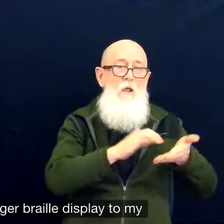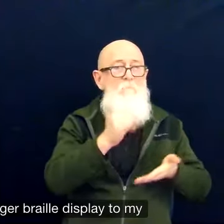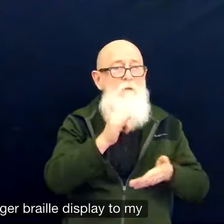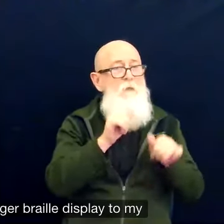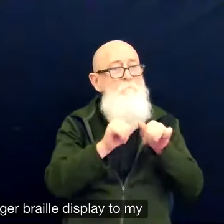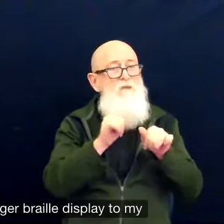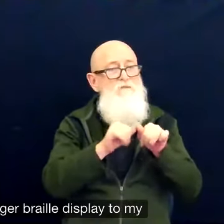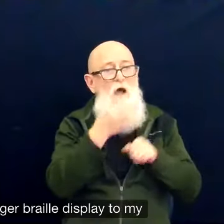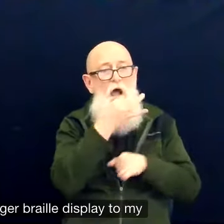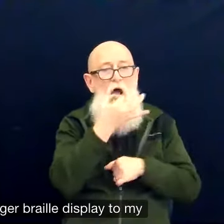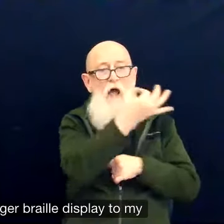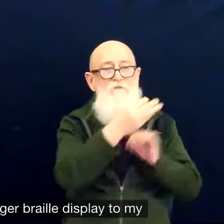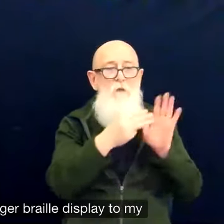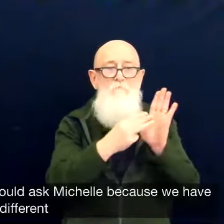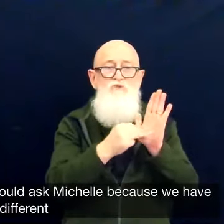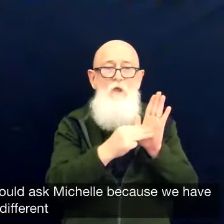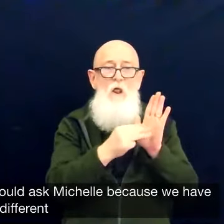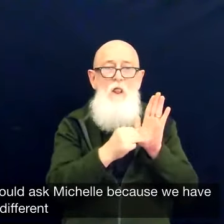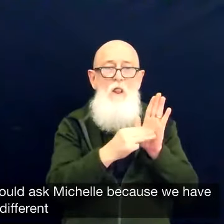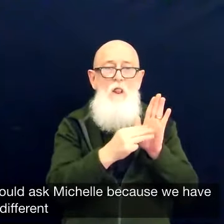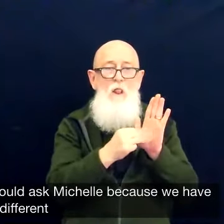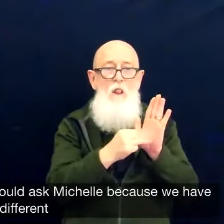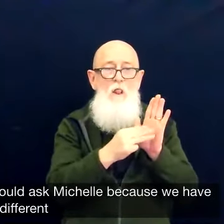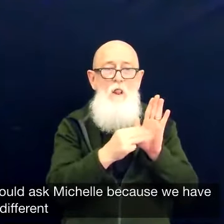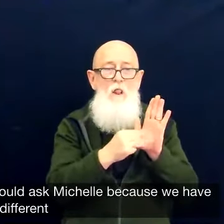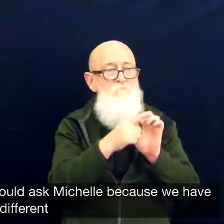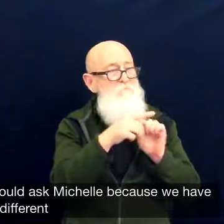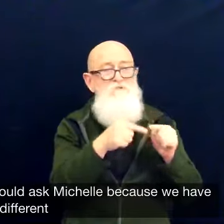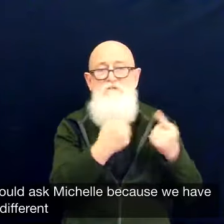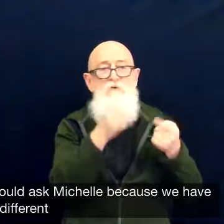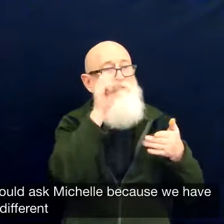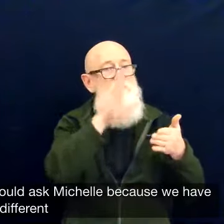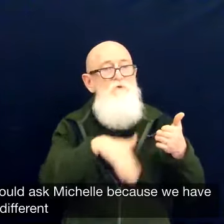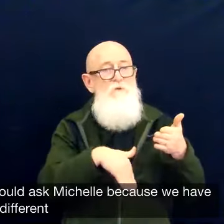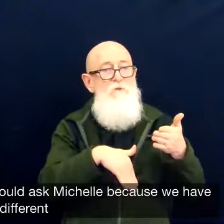different experiences, but I can access PDFs on my phone.